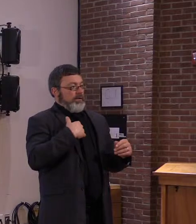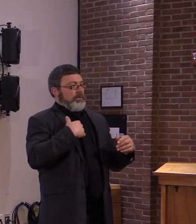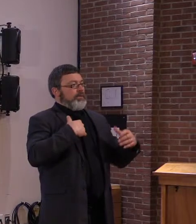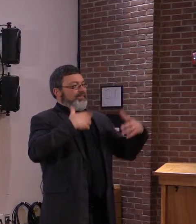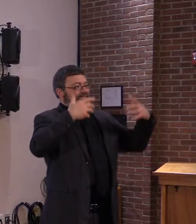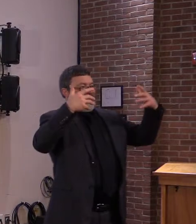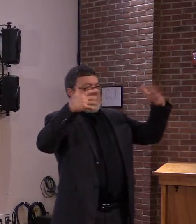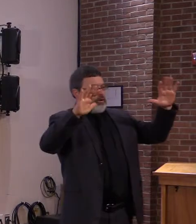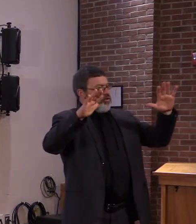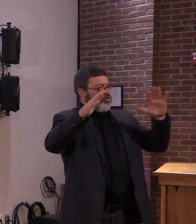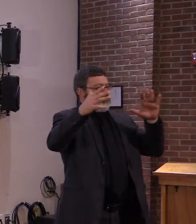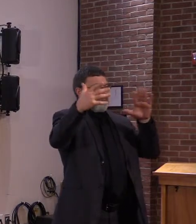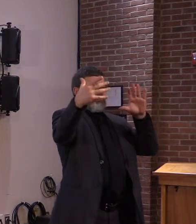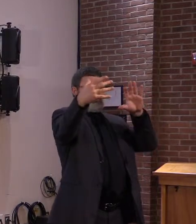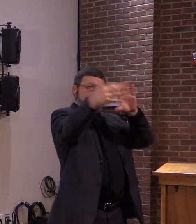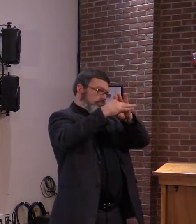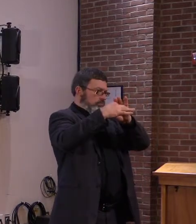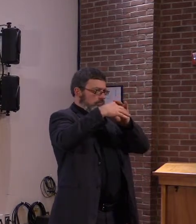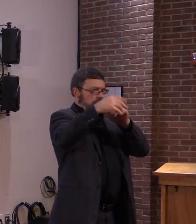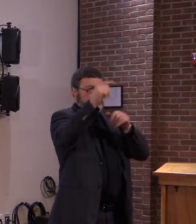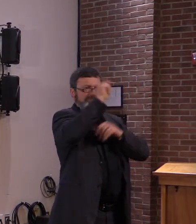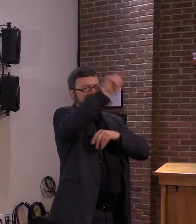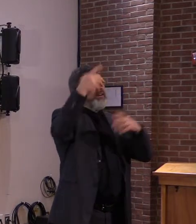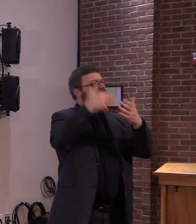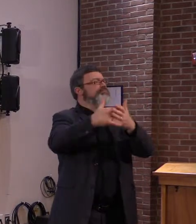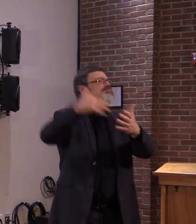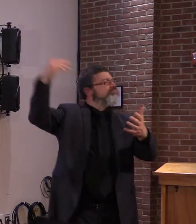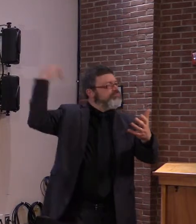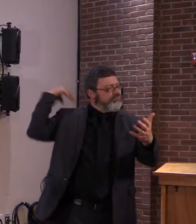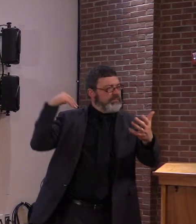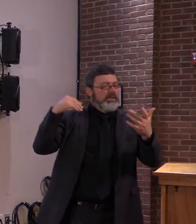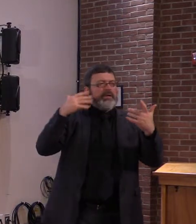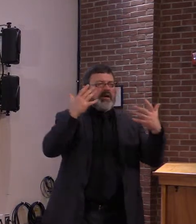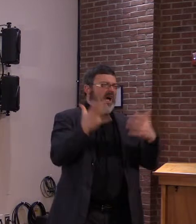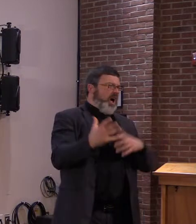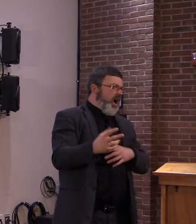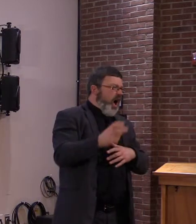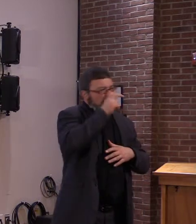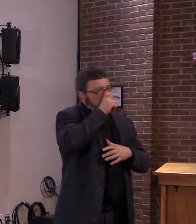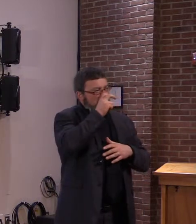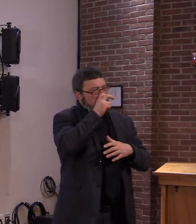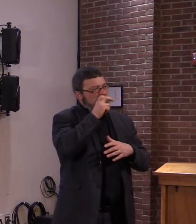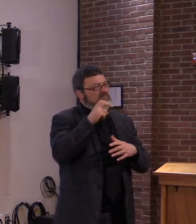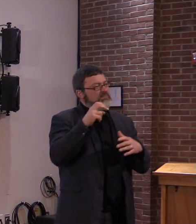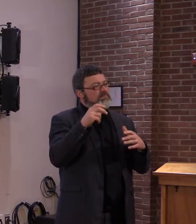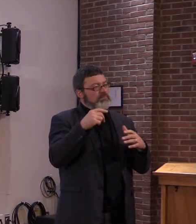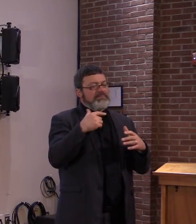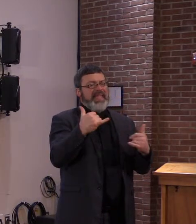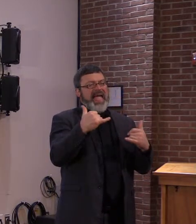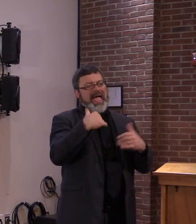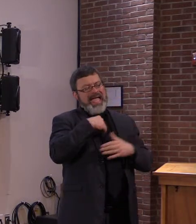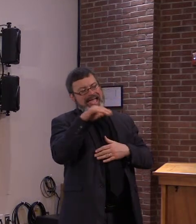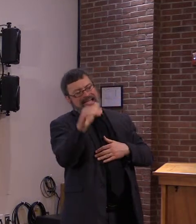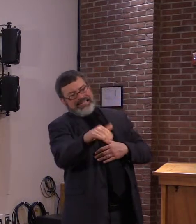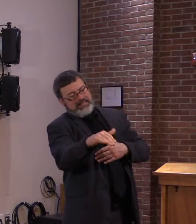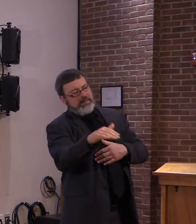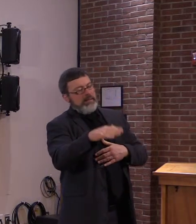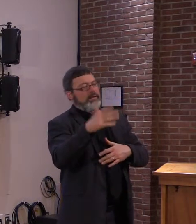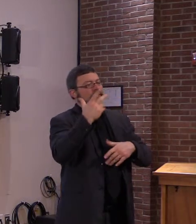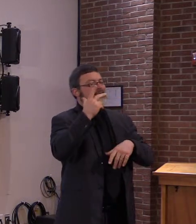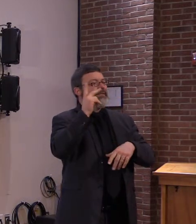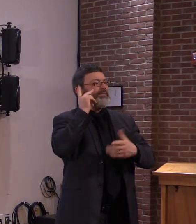that they don't need to wear a mask, or for that matter, don't need to engage in any of the other guidances